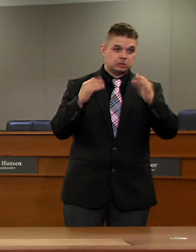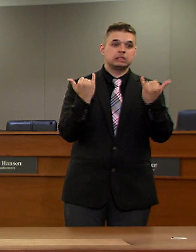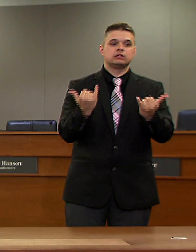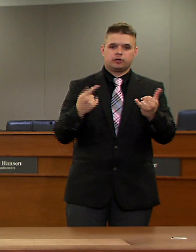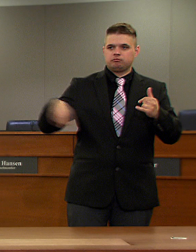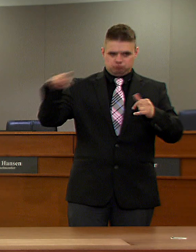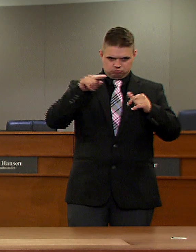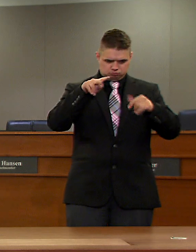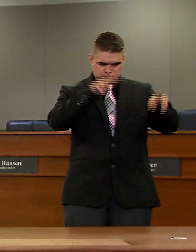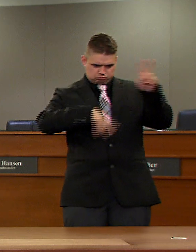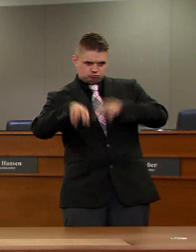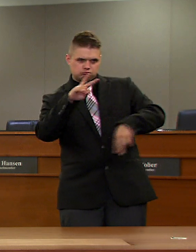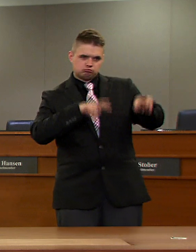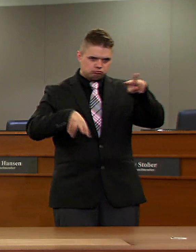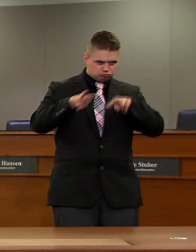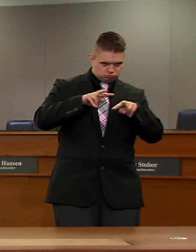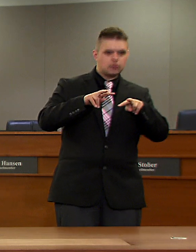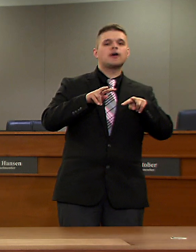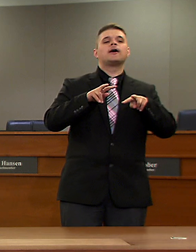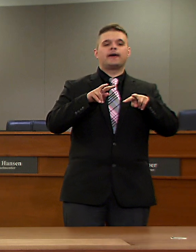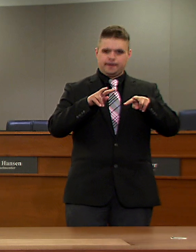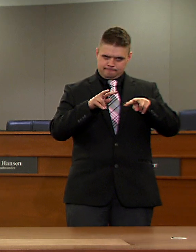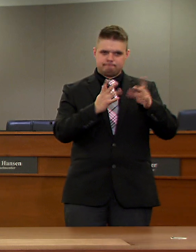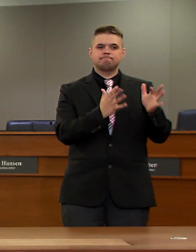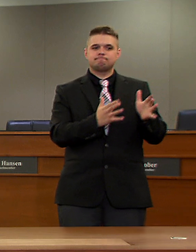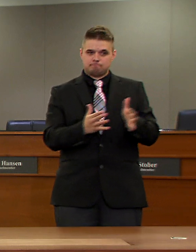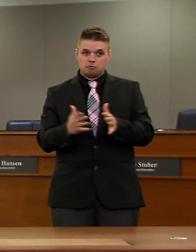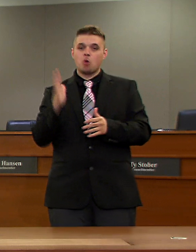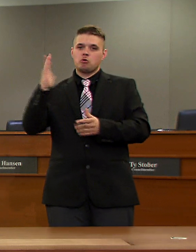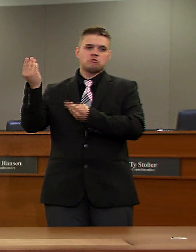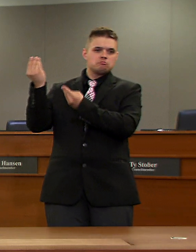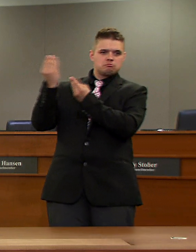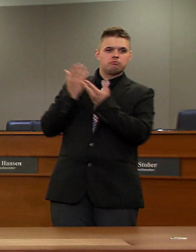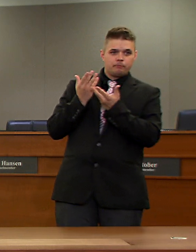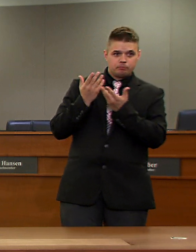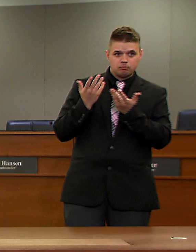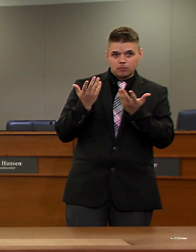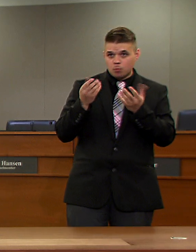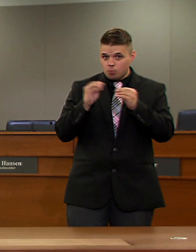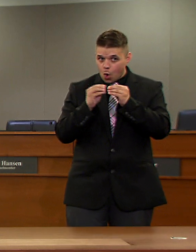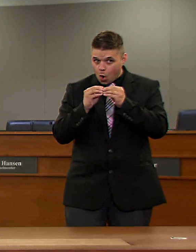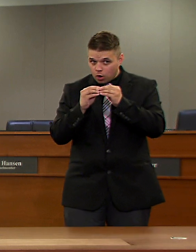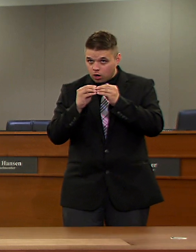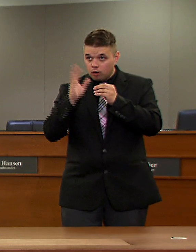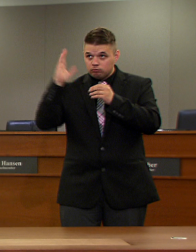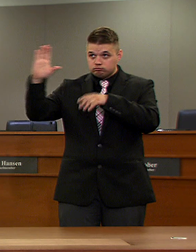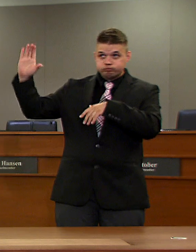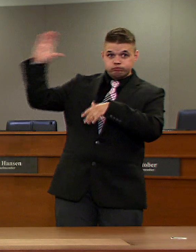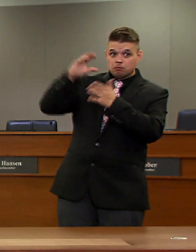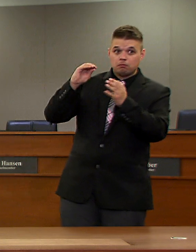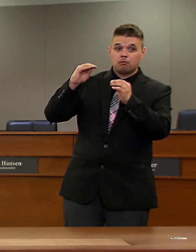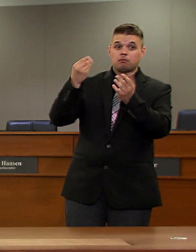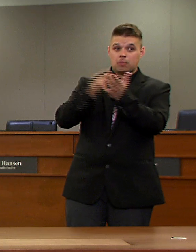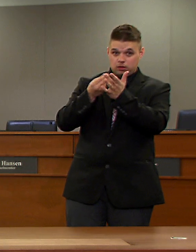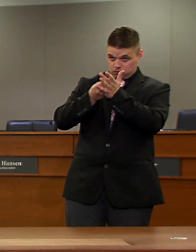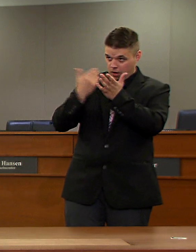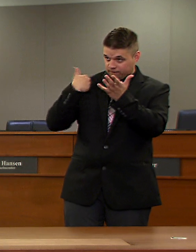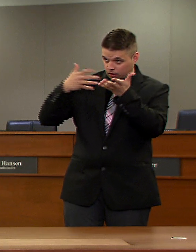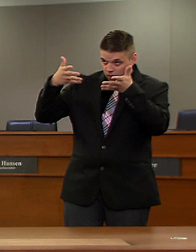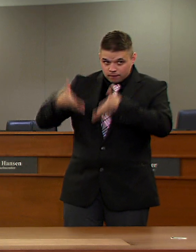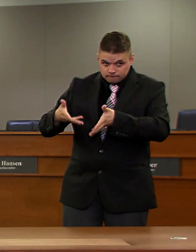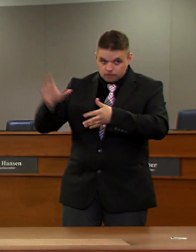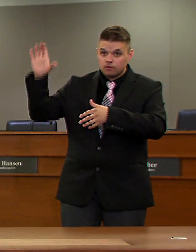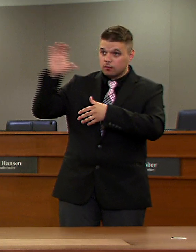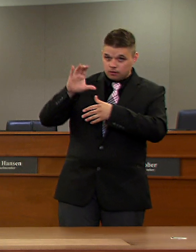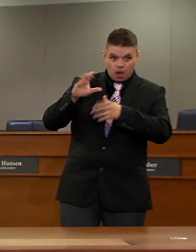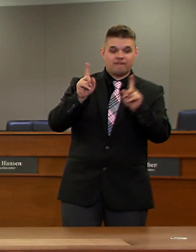evaluated. We've been advised that if there continues to be grant funding available after the first round,